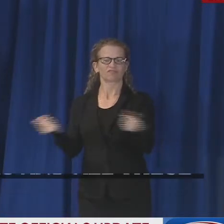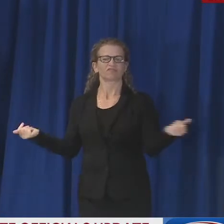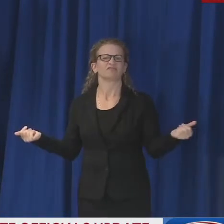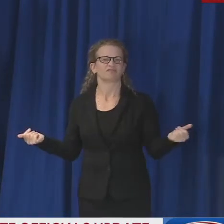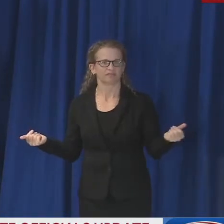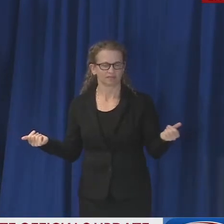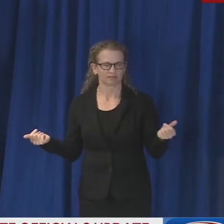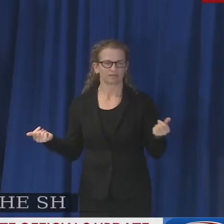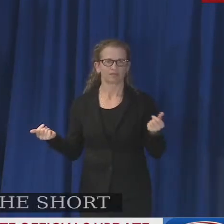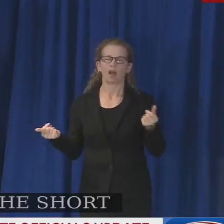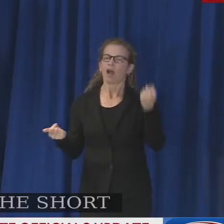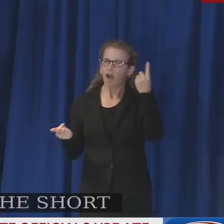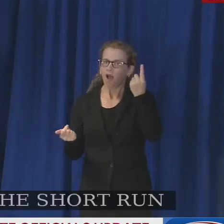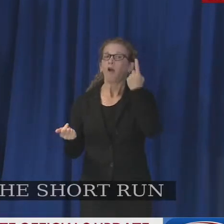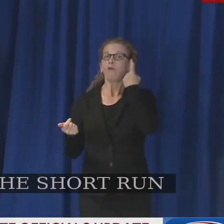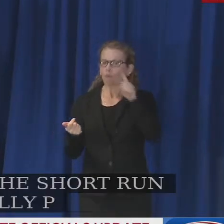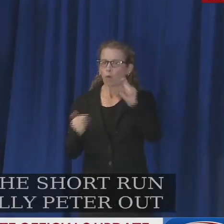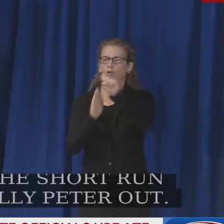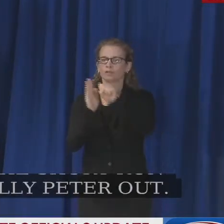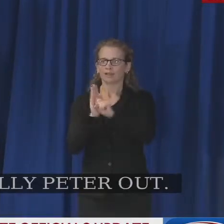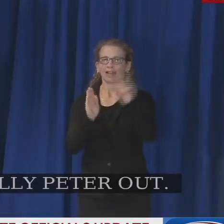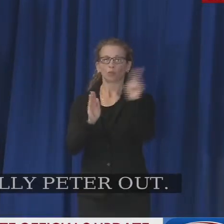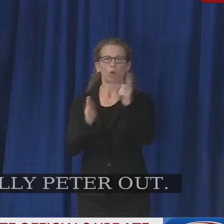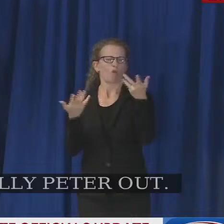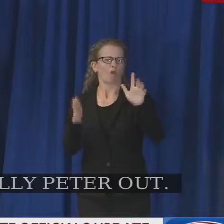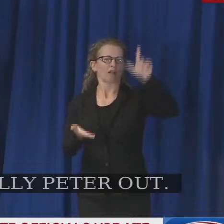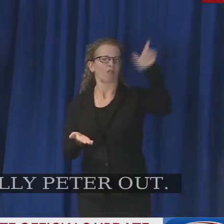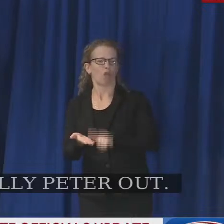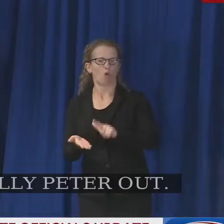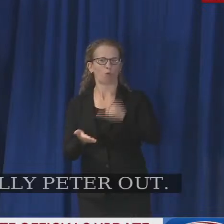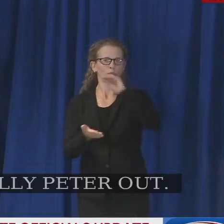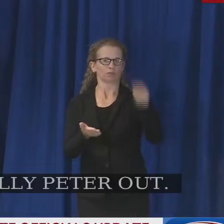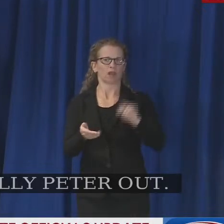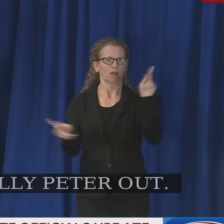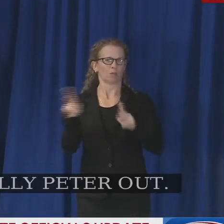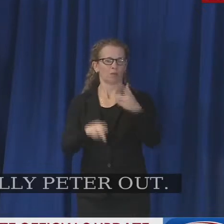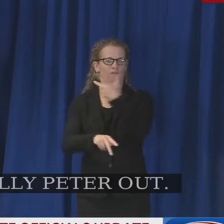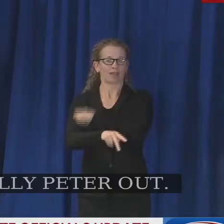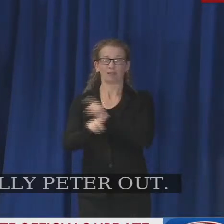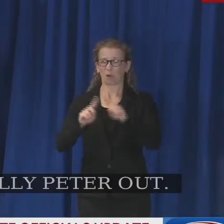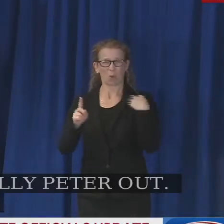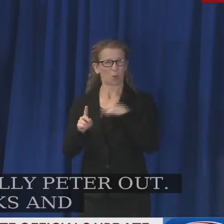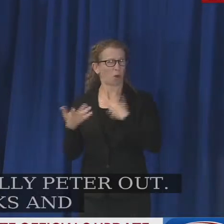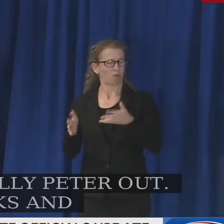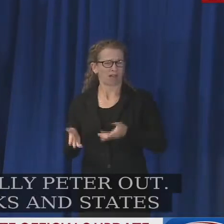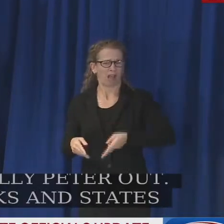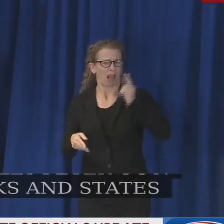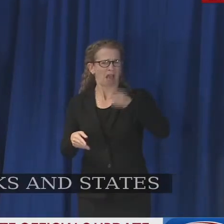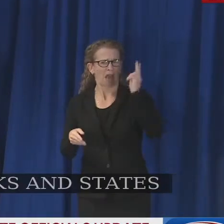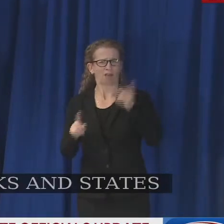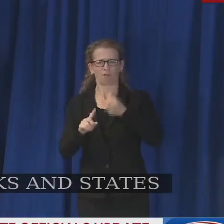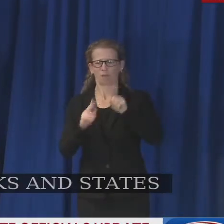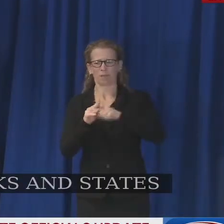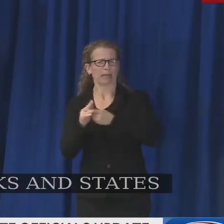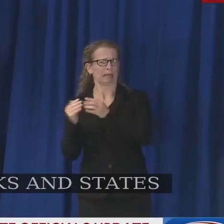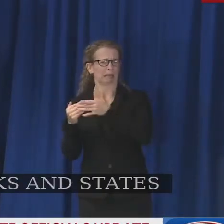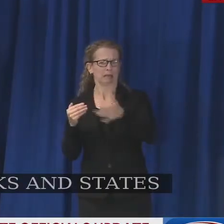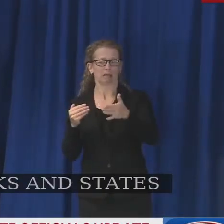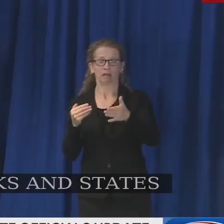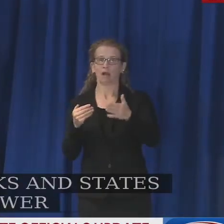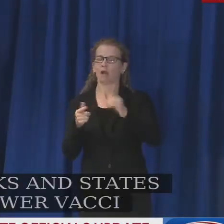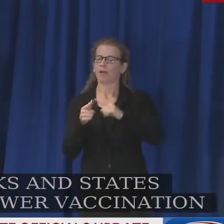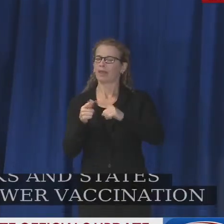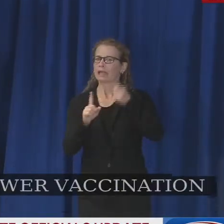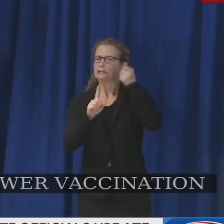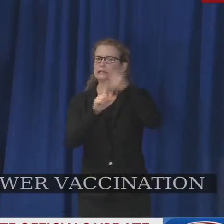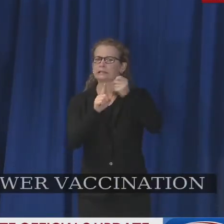that had much lower vaccination rates than we did. So we just had a very high vaccination rate early on, and at some point you just hit kind of this very tough